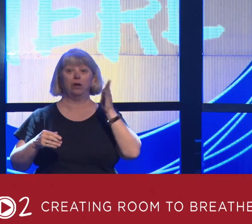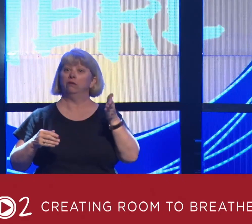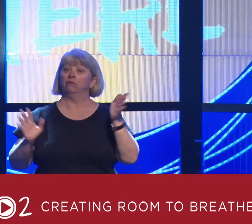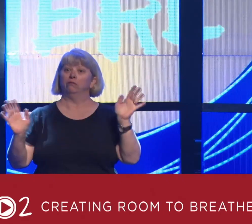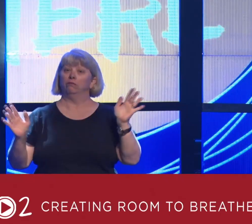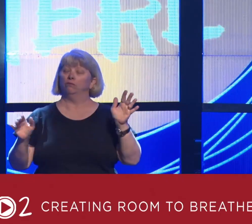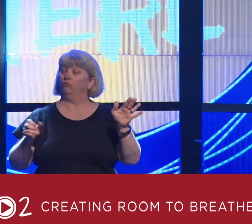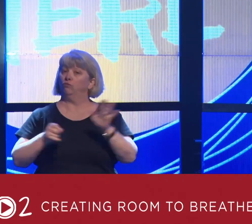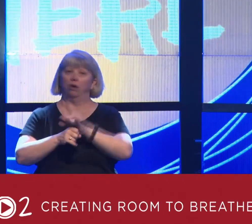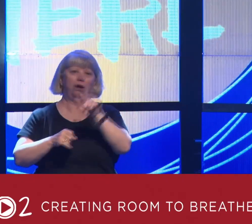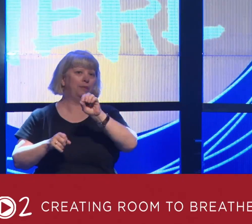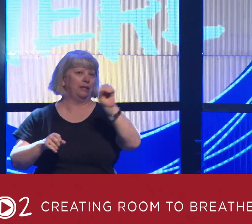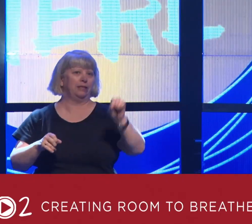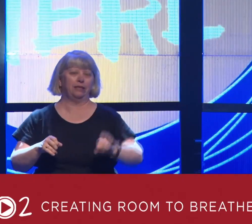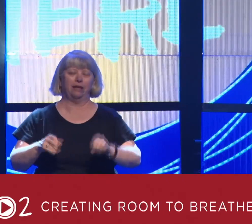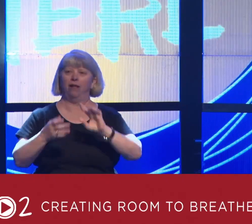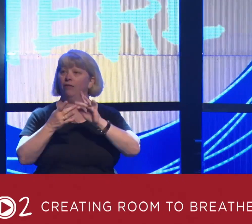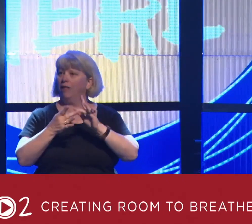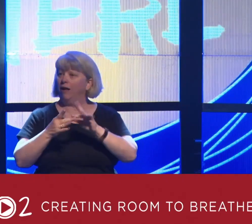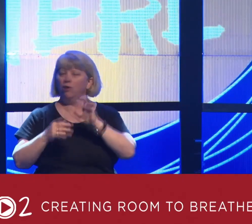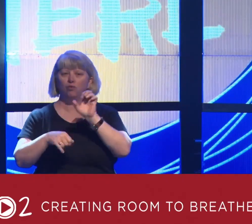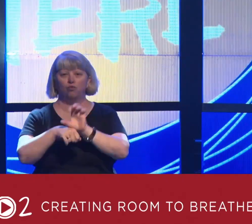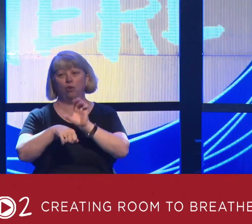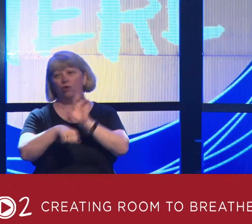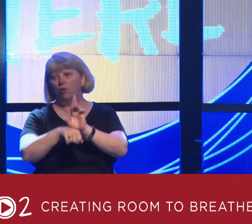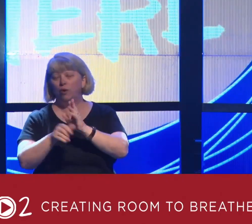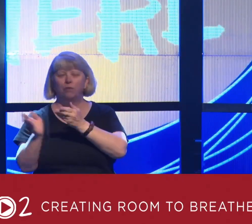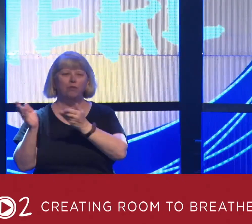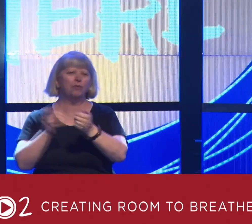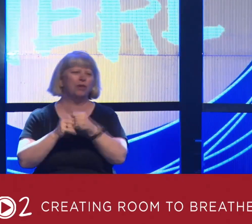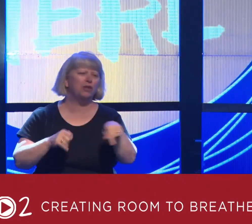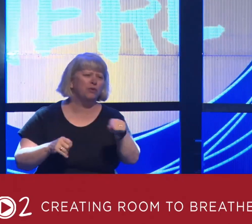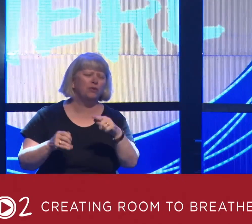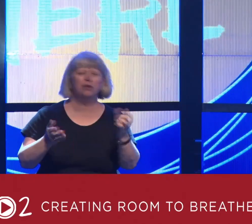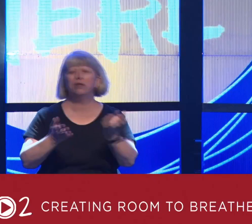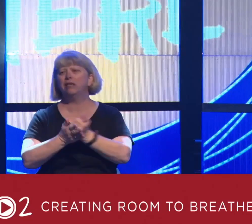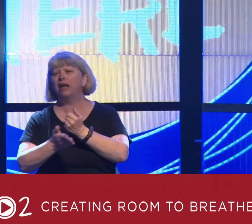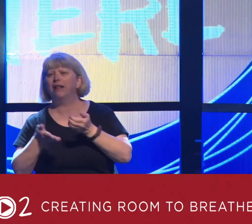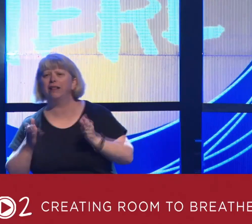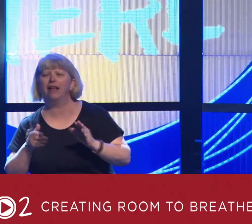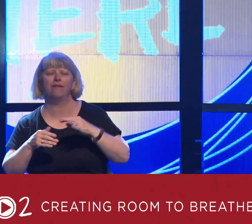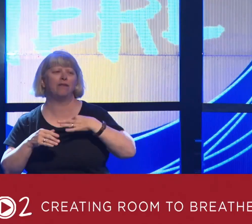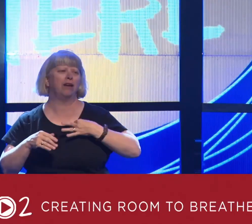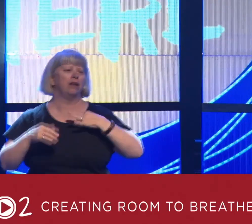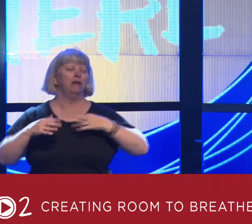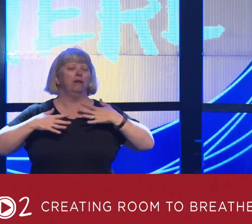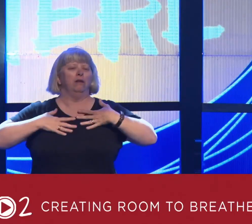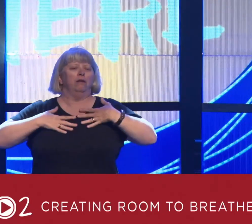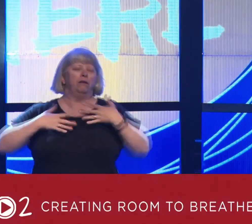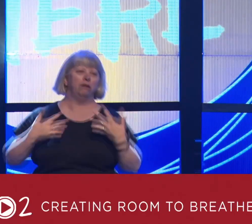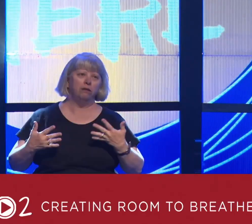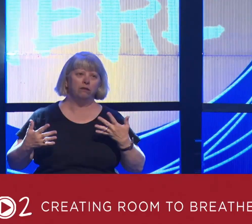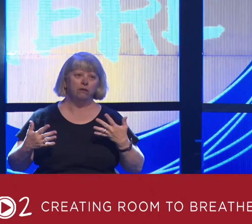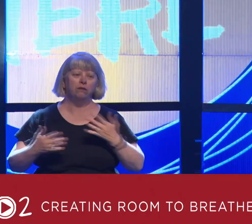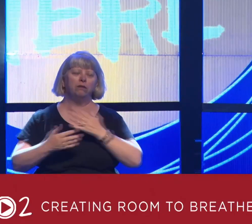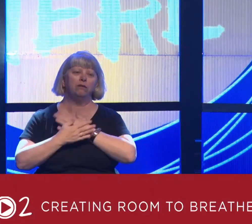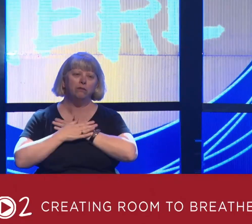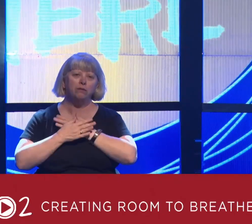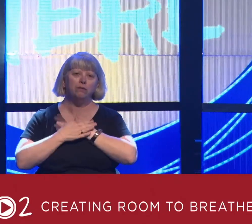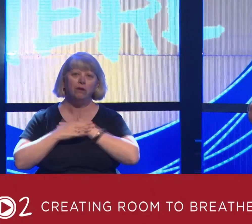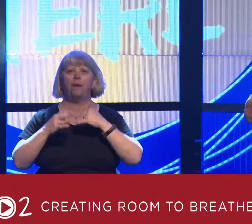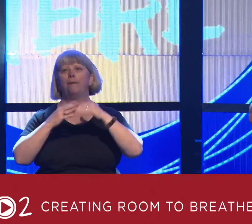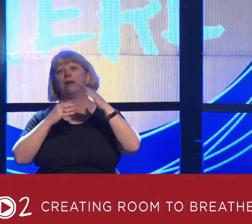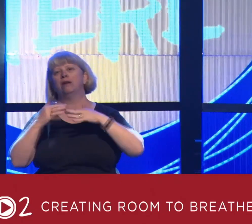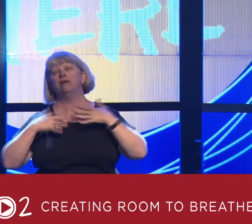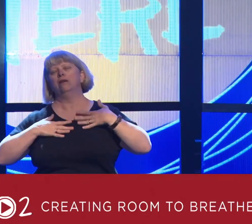totally online, so you can take Crossroads with you, and it's a chance to let our volunteers breathe. It's a chance to let our building breathe.